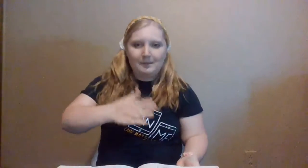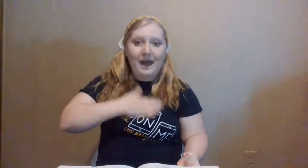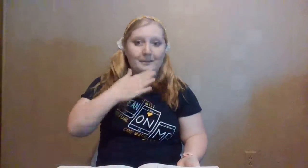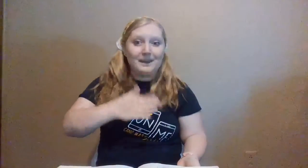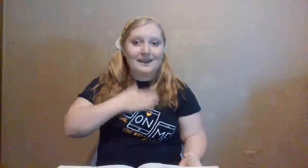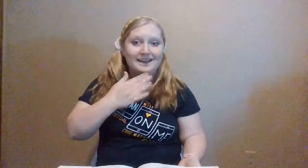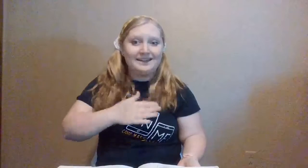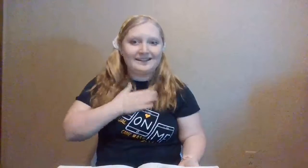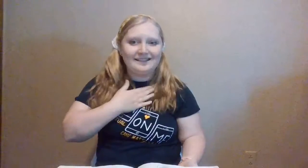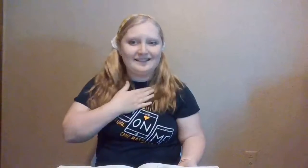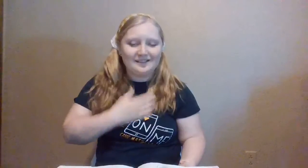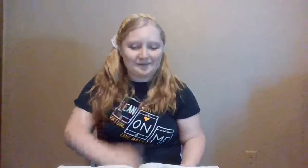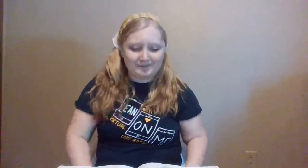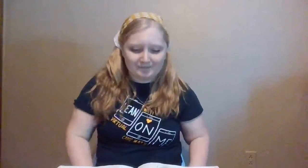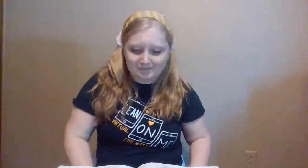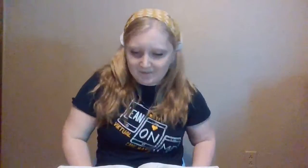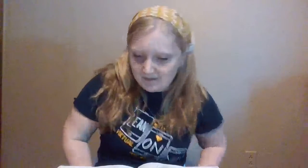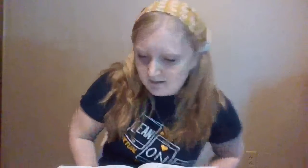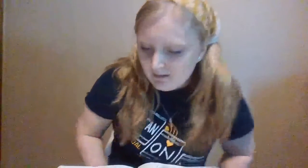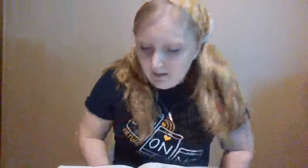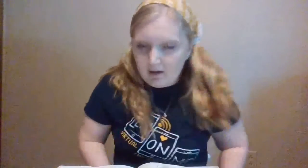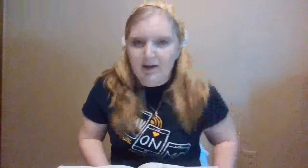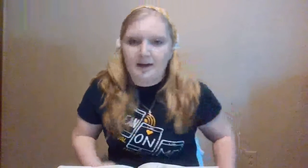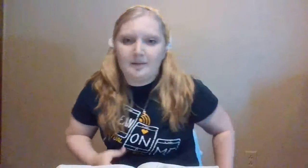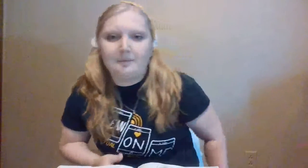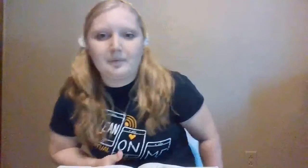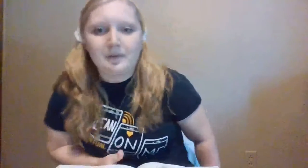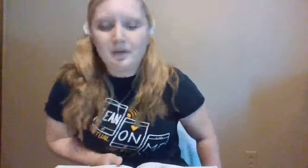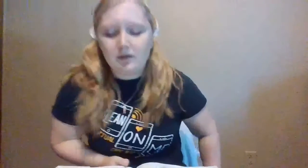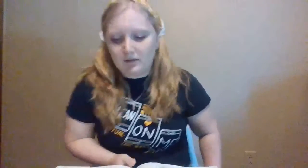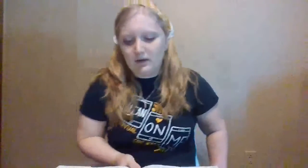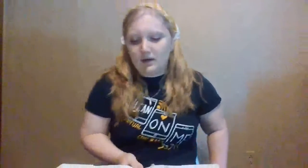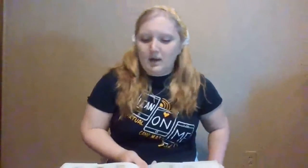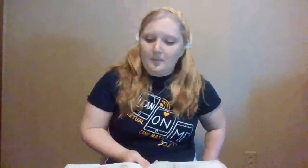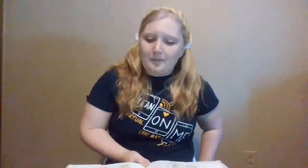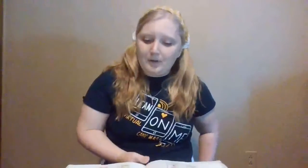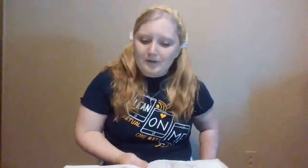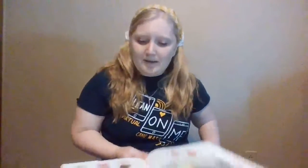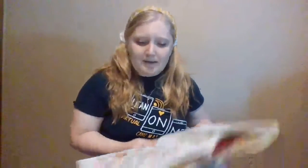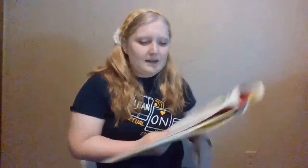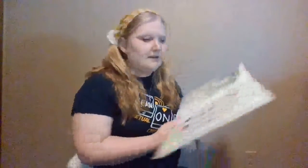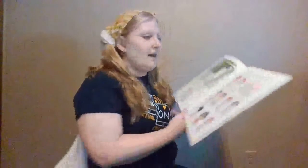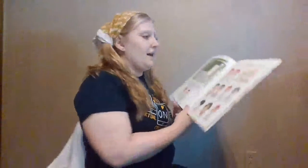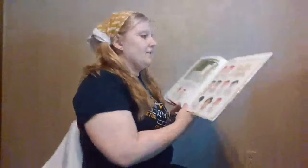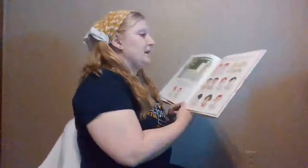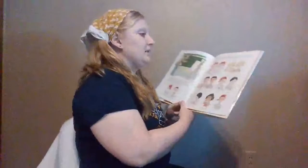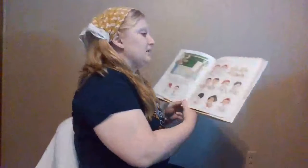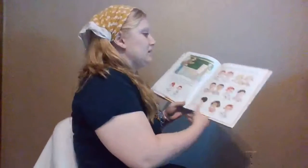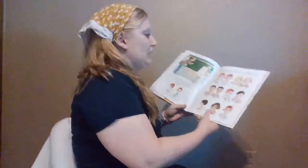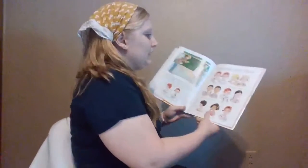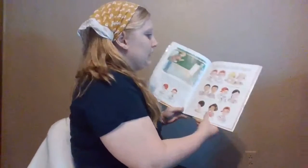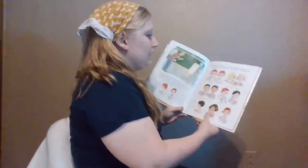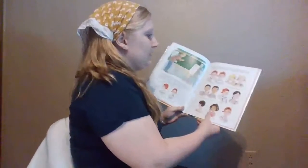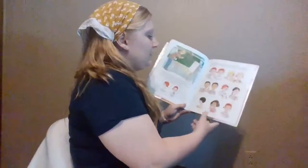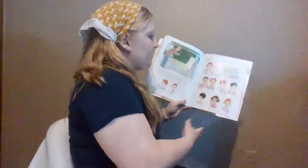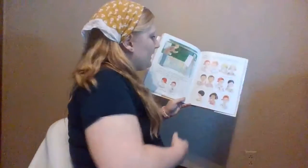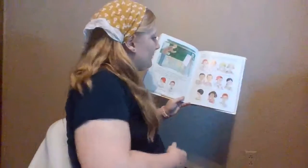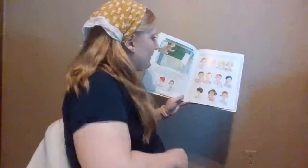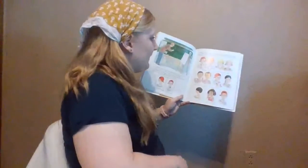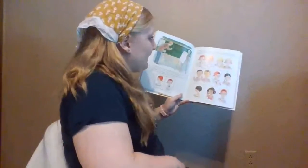I am happy. All right. Moses and his classmates don't hear the music, but they